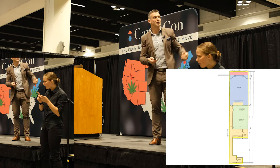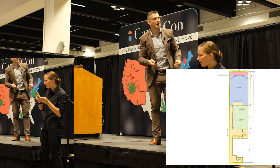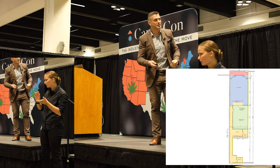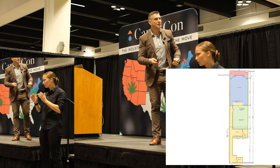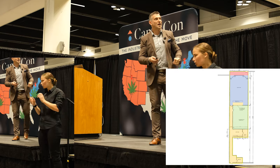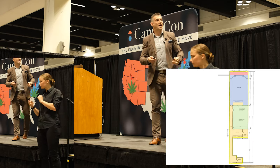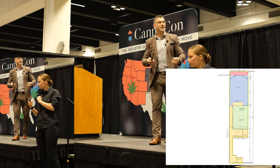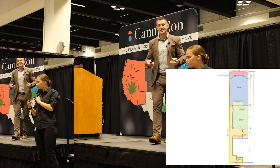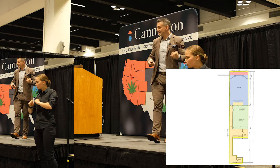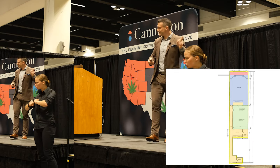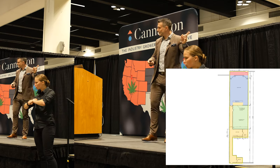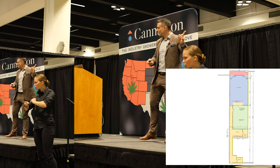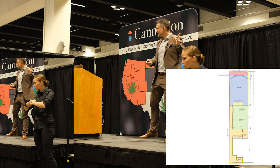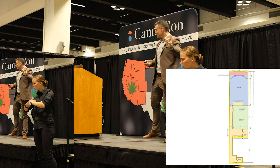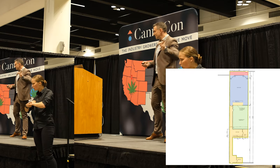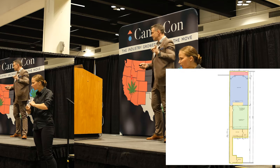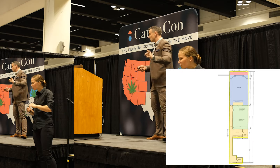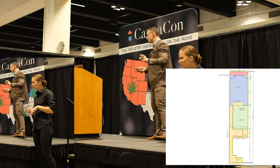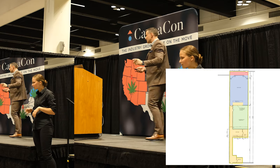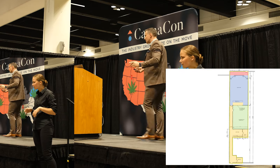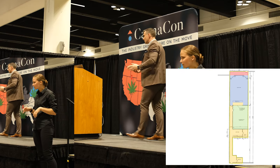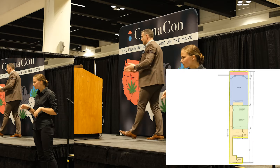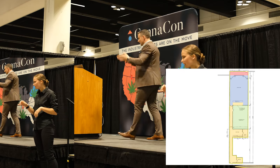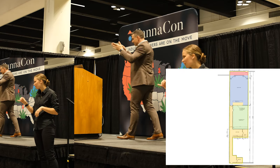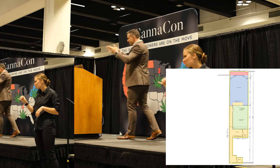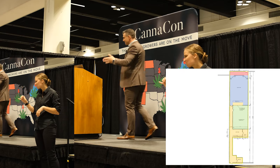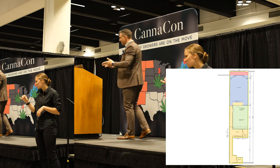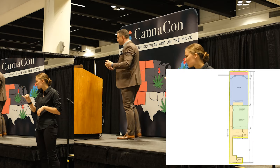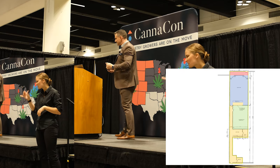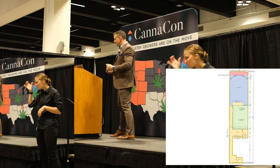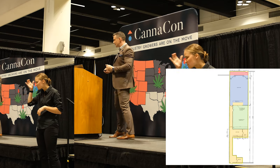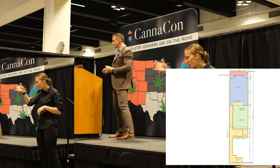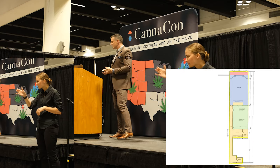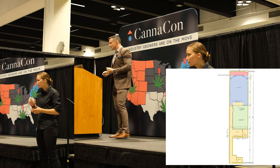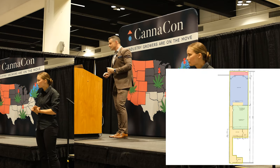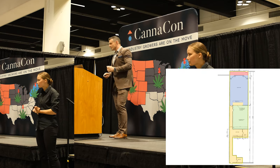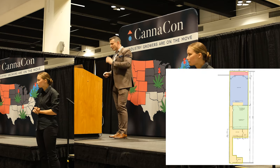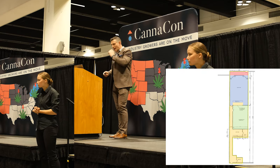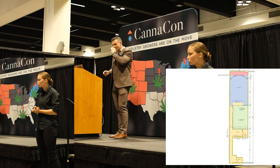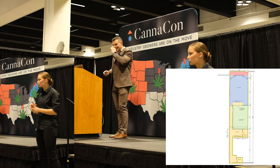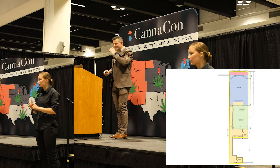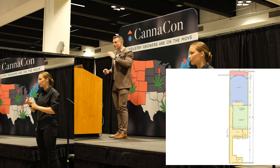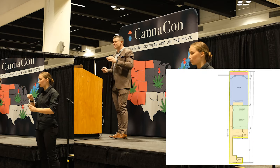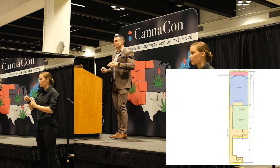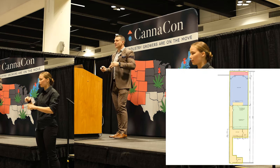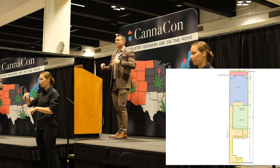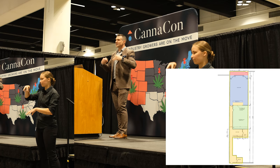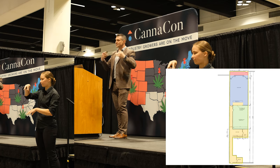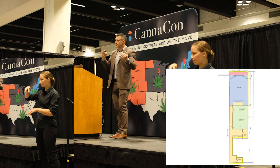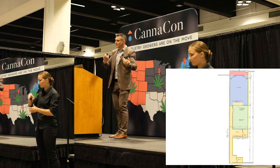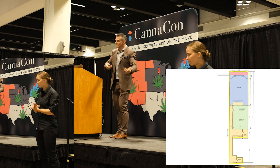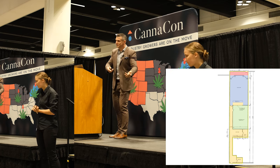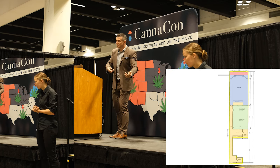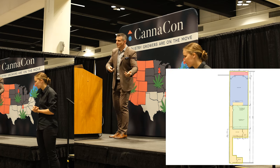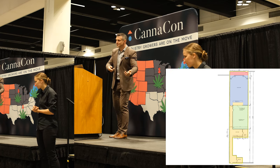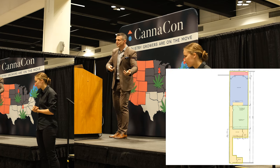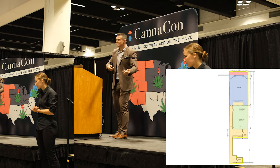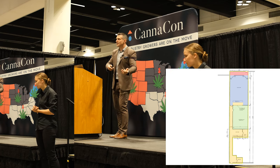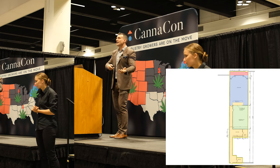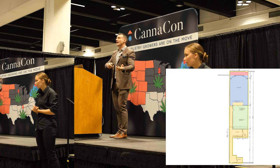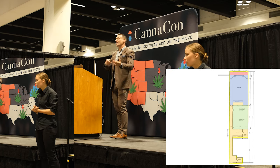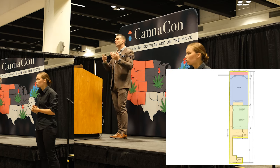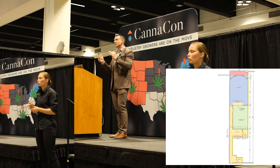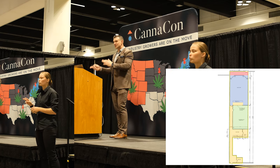storage is located. Again, it's that same one we had shown just a moment ago, just facing up and down. And we look at areas where customers will be able to travel